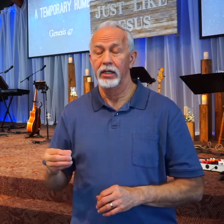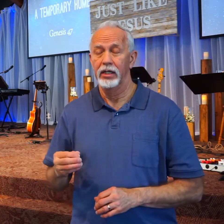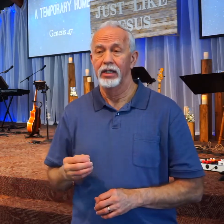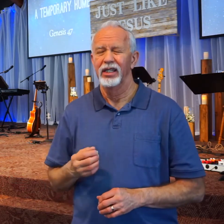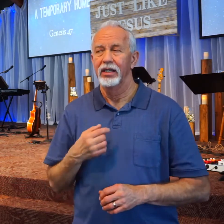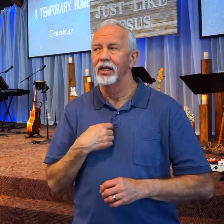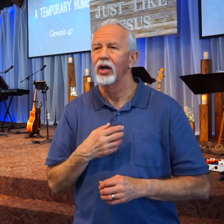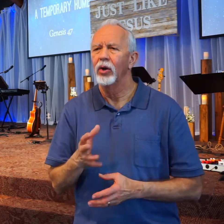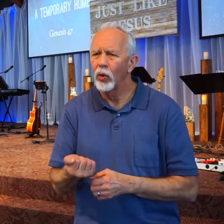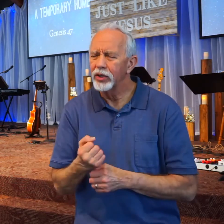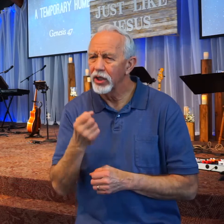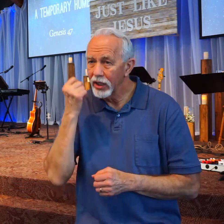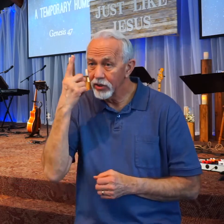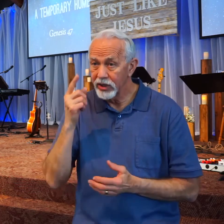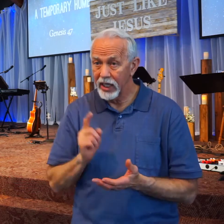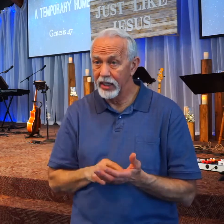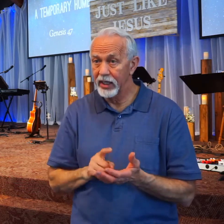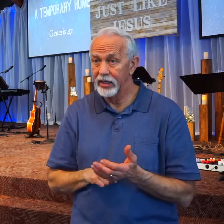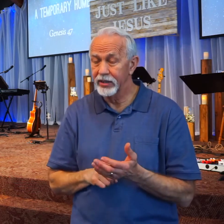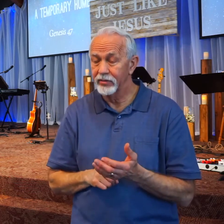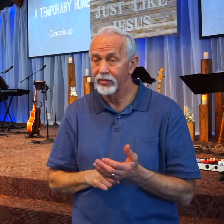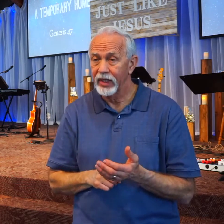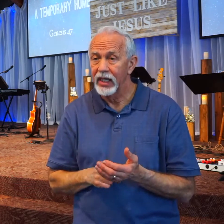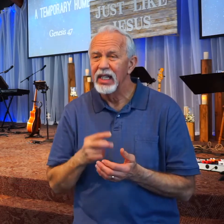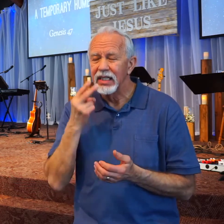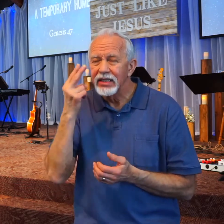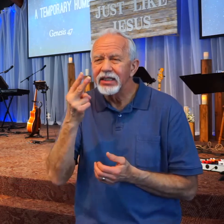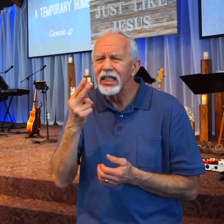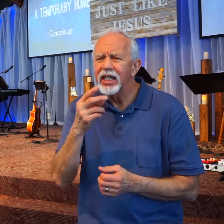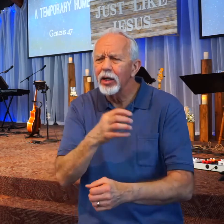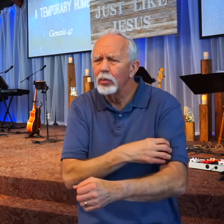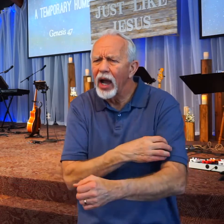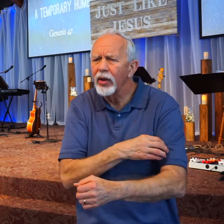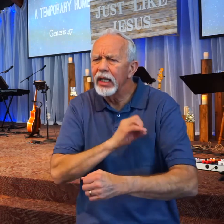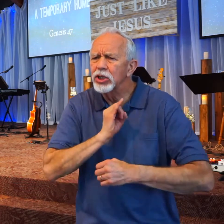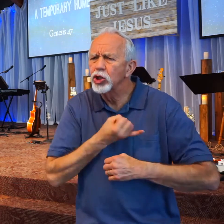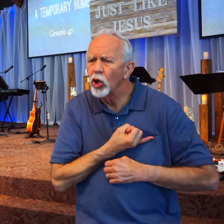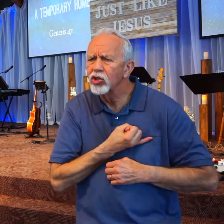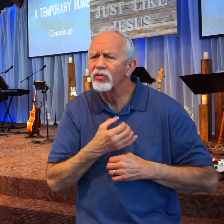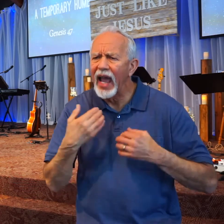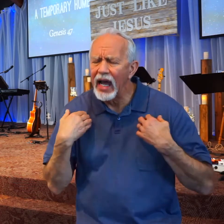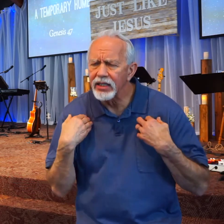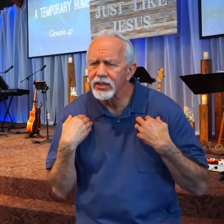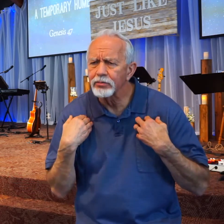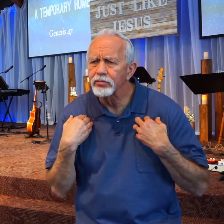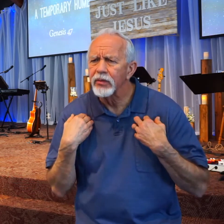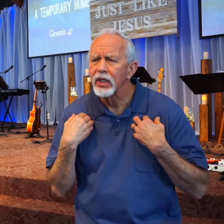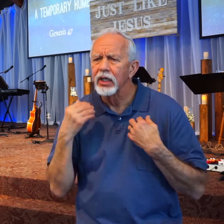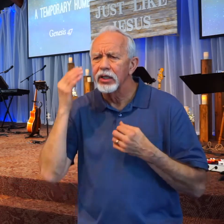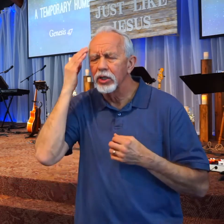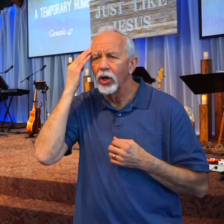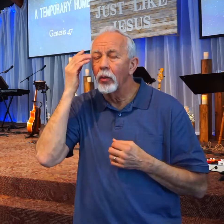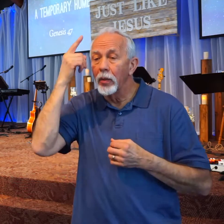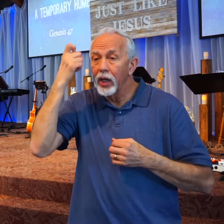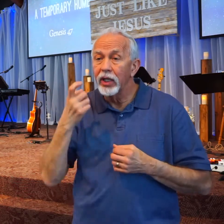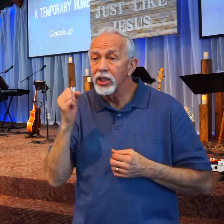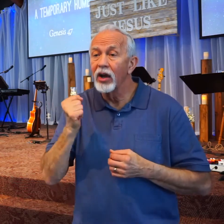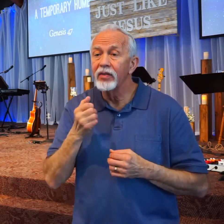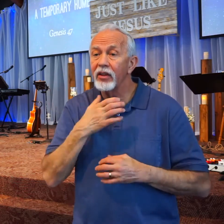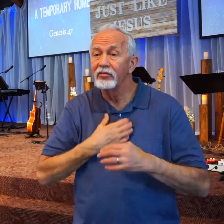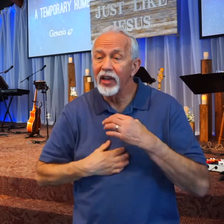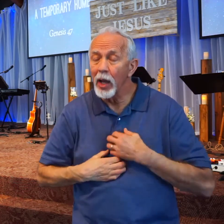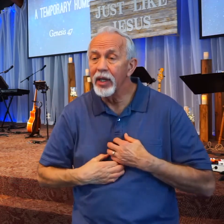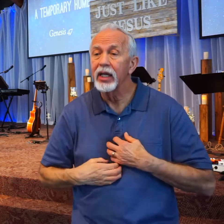I just want you to grab this. I want you to see the power that Joseph was wielding. Did you know that because of the famine,